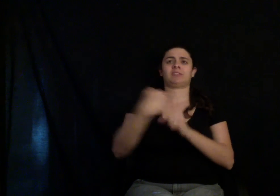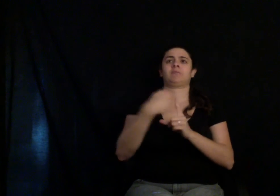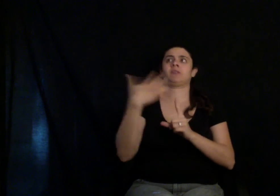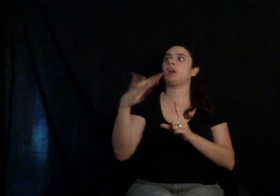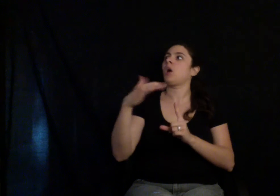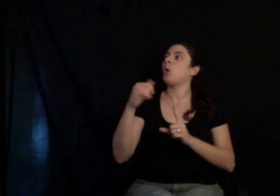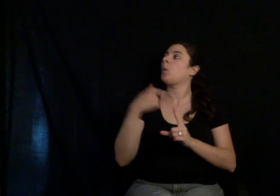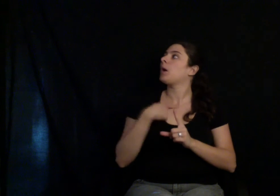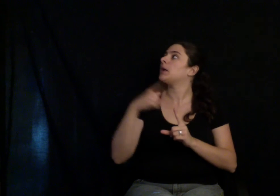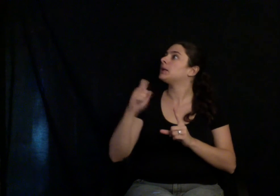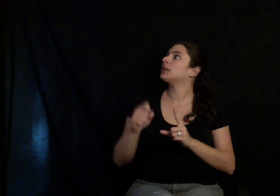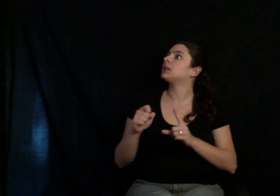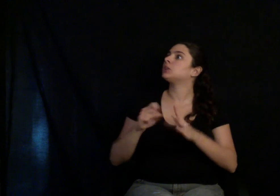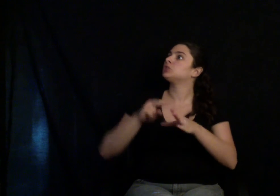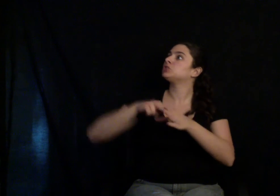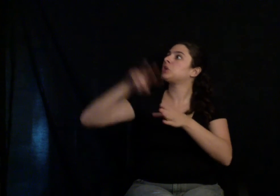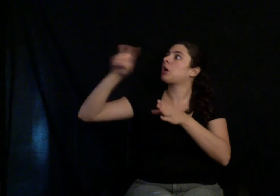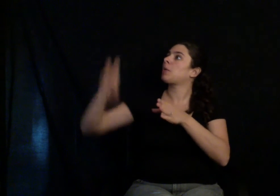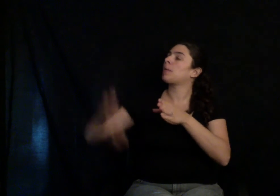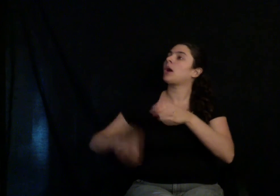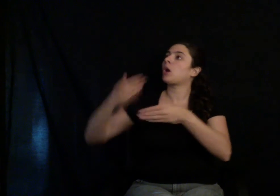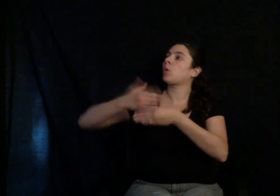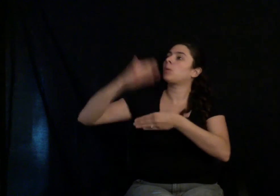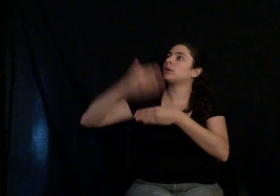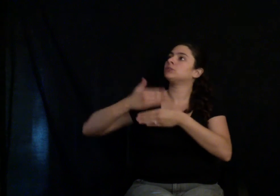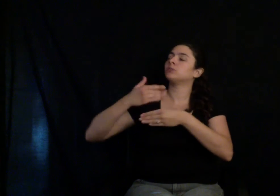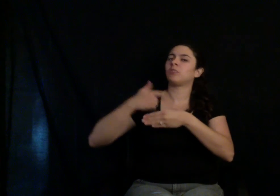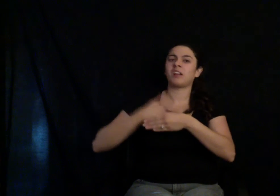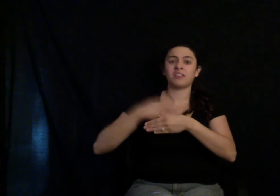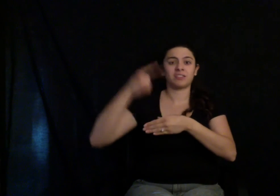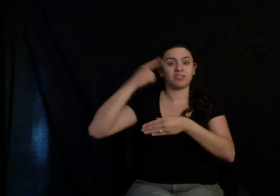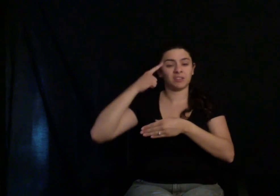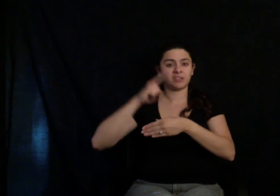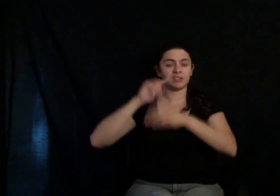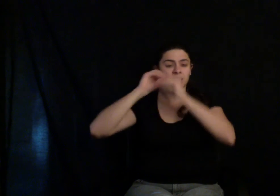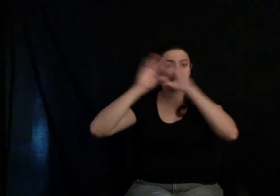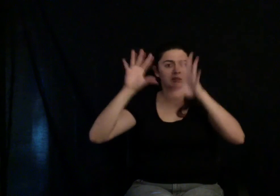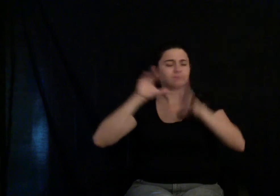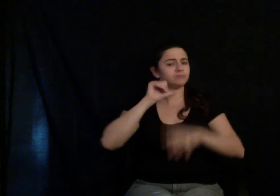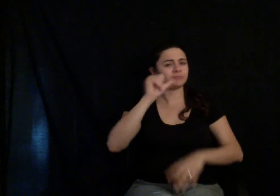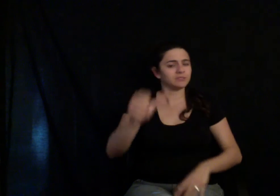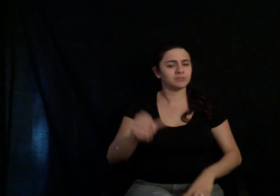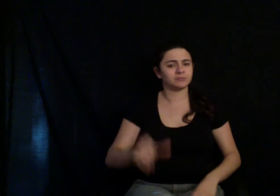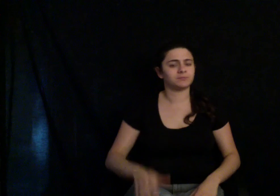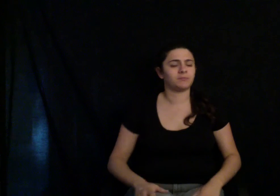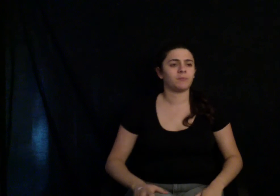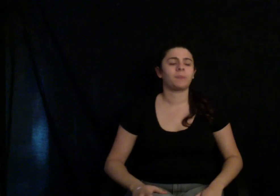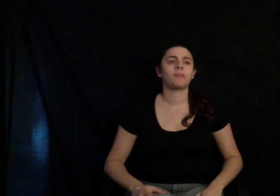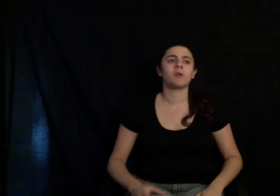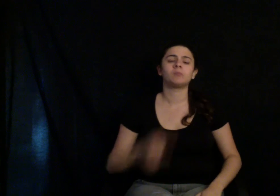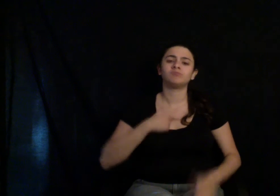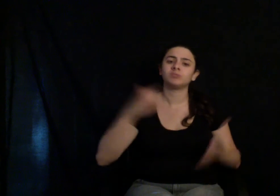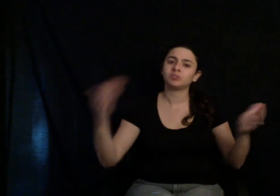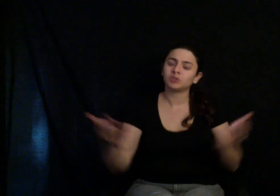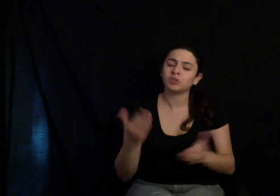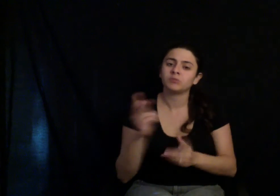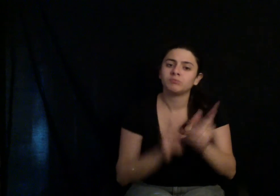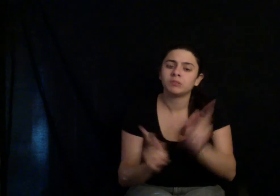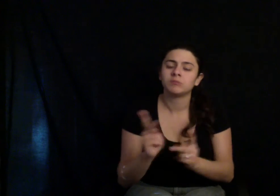35-foot high window to escape. Like I wasn't thinking clearly. And so I just urge people to get like detectors, and